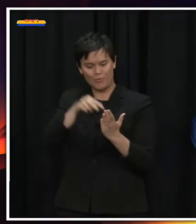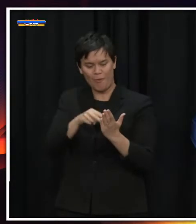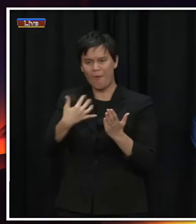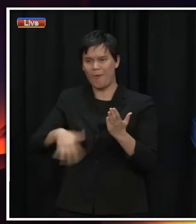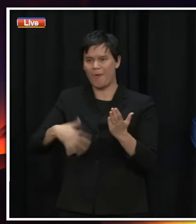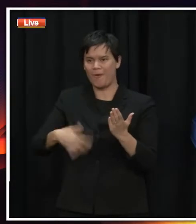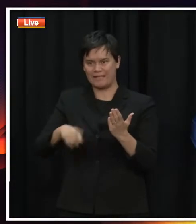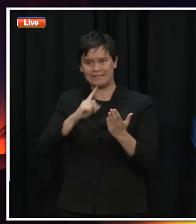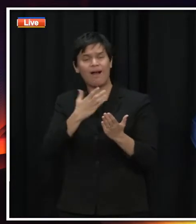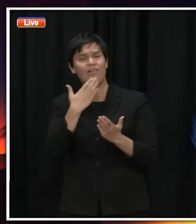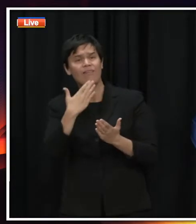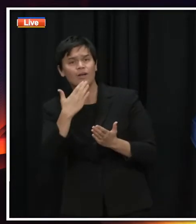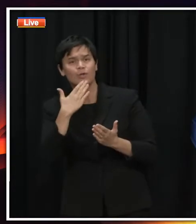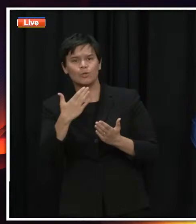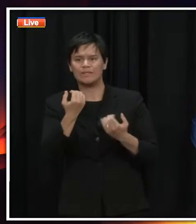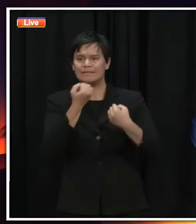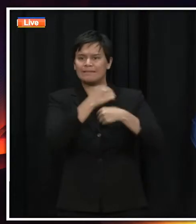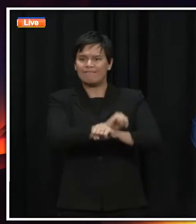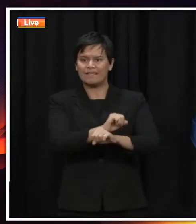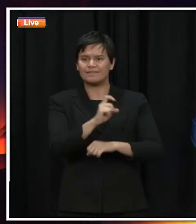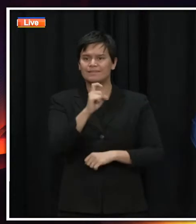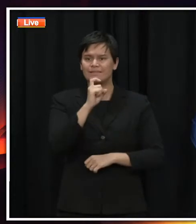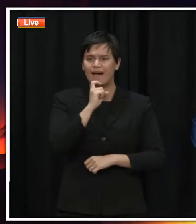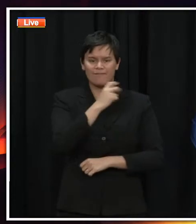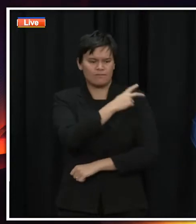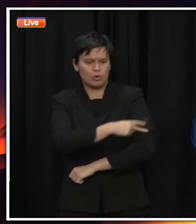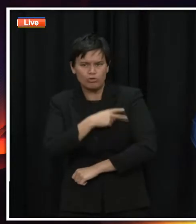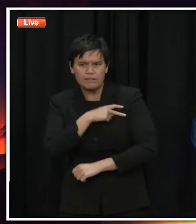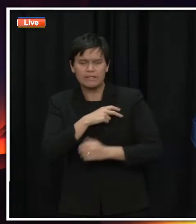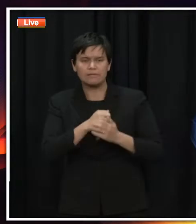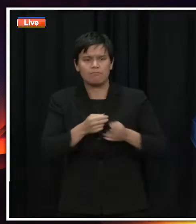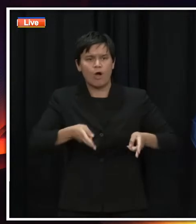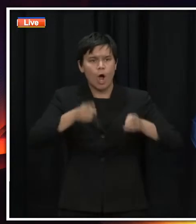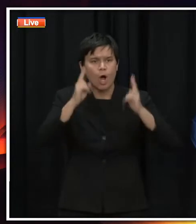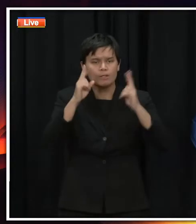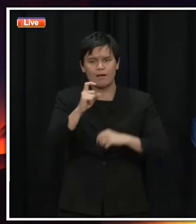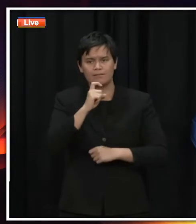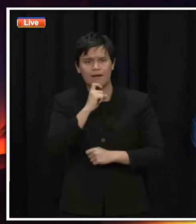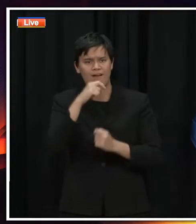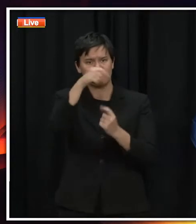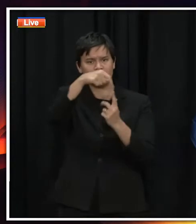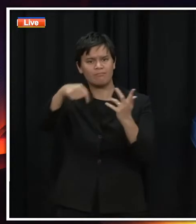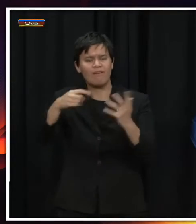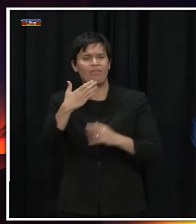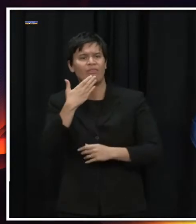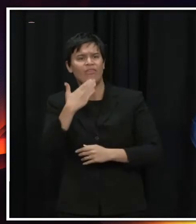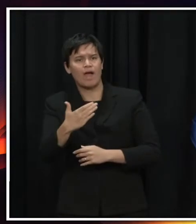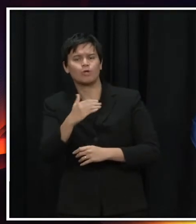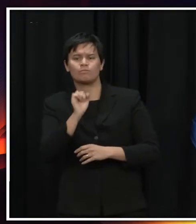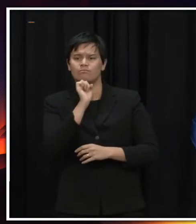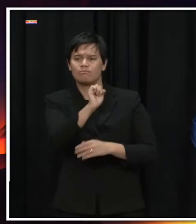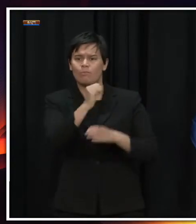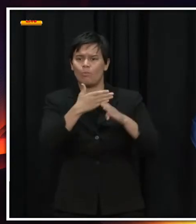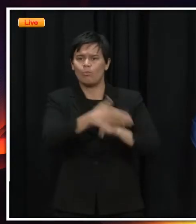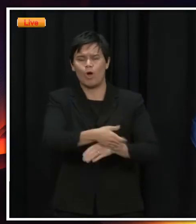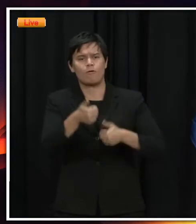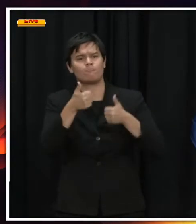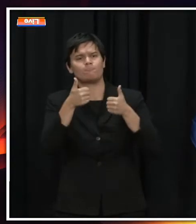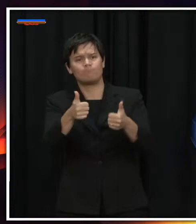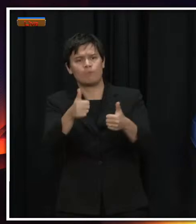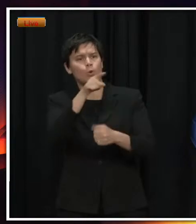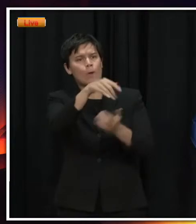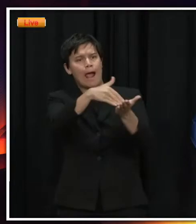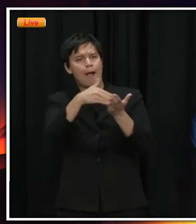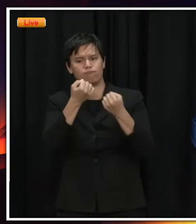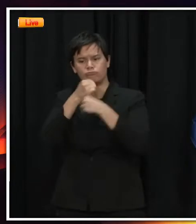staff, the nursing team, hospitality and hotel staff at one of our facilities, working to, in their words, protect